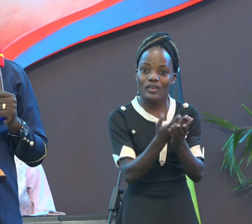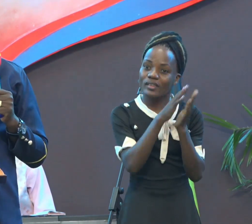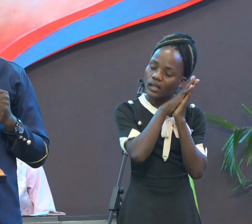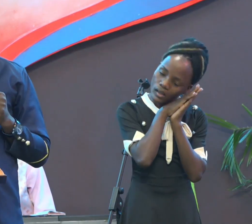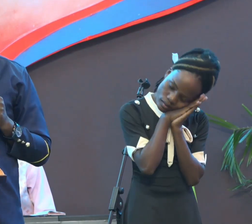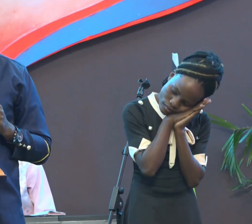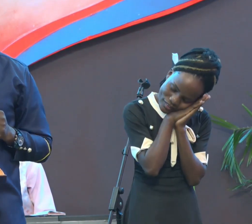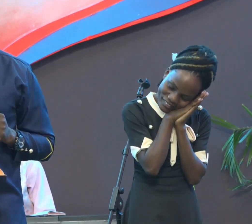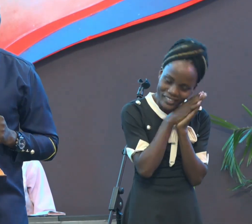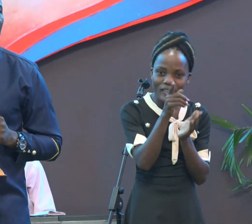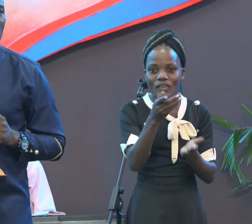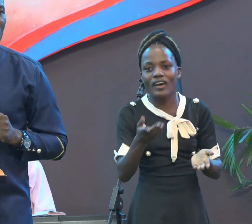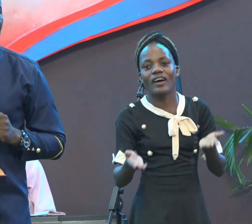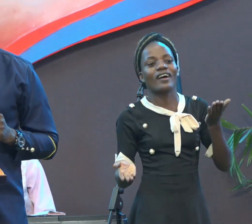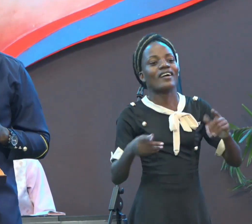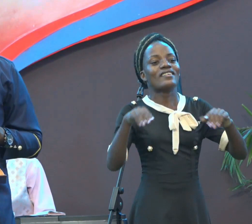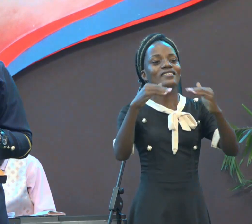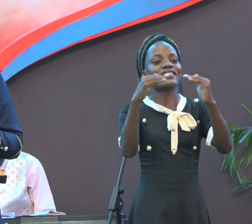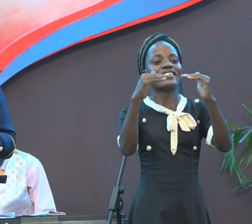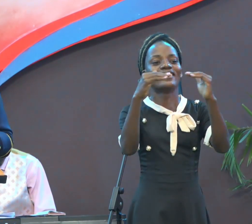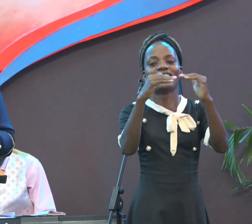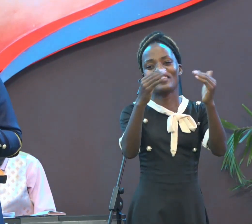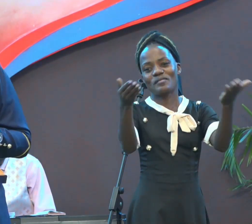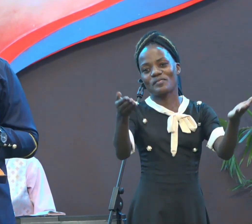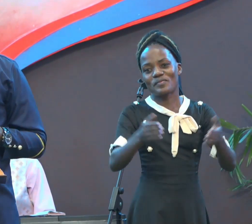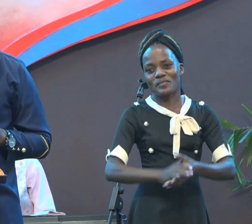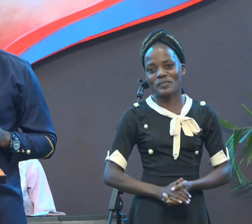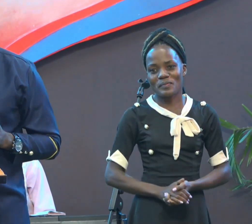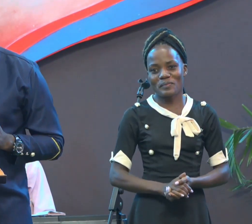you. Mwenkana. You're the same.